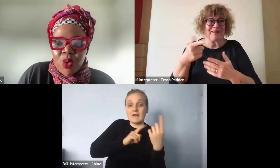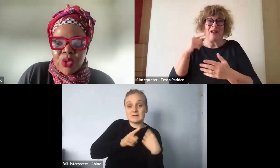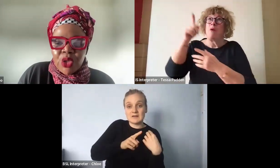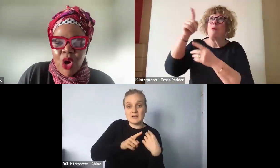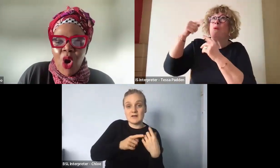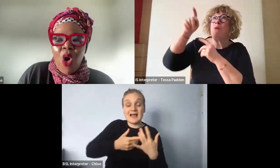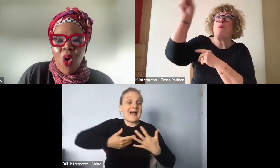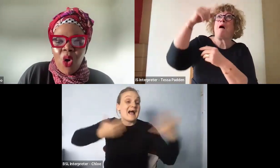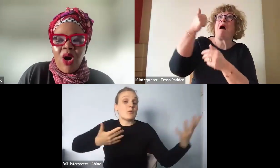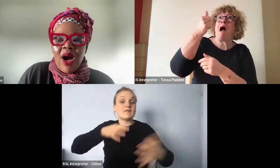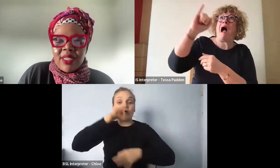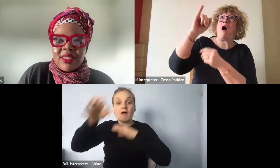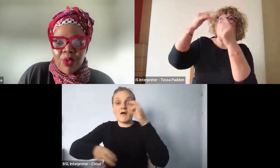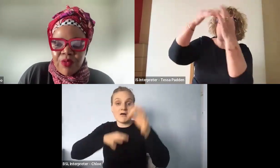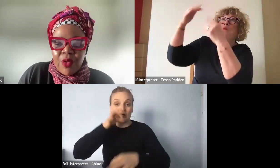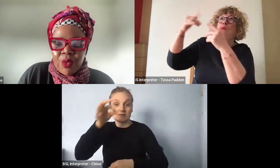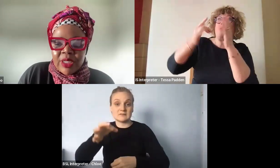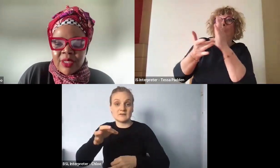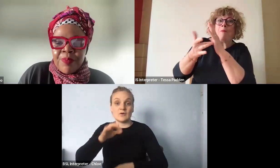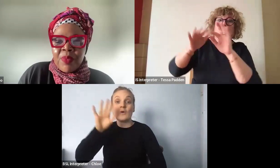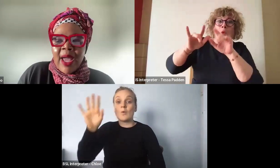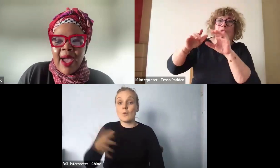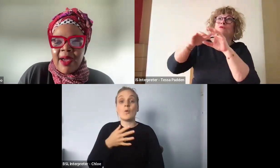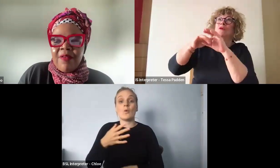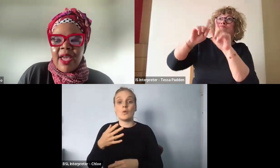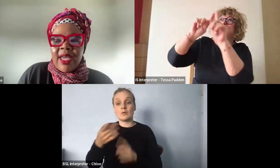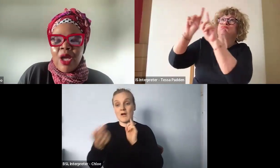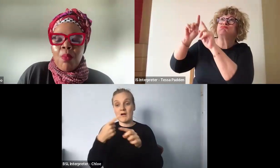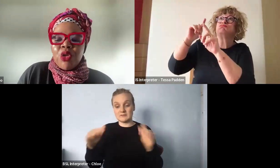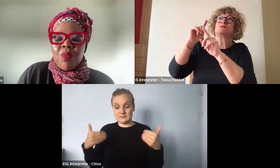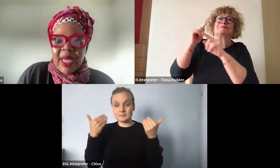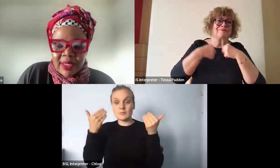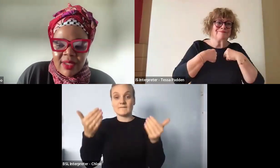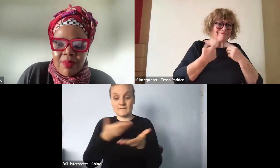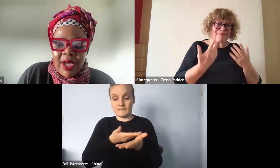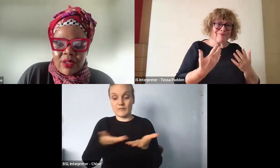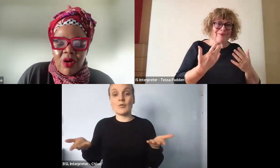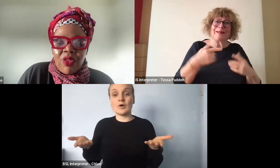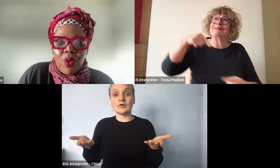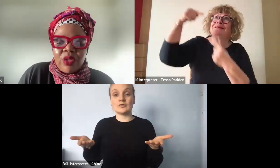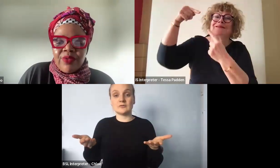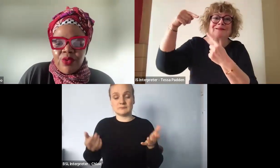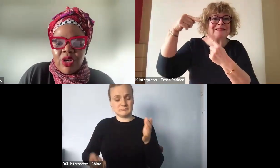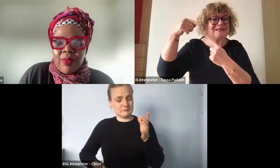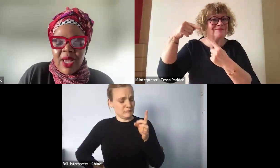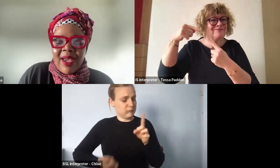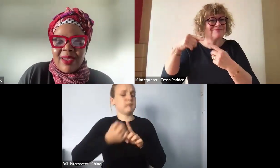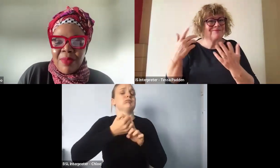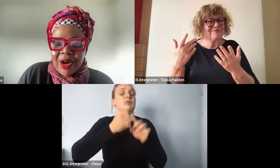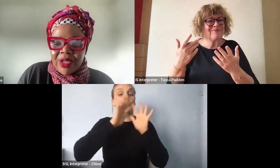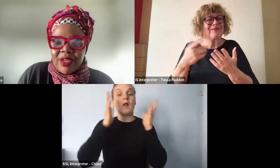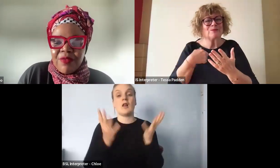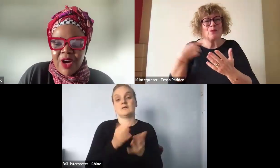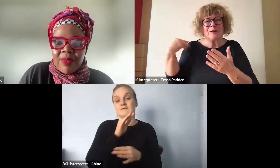questions posed or answers brought forward have a monumental impact on the world's future,